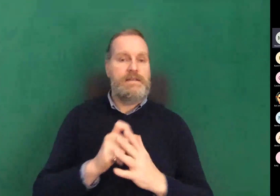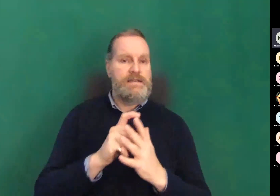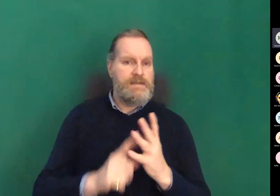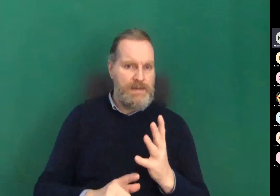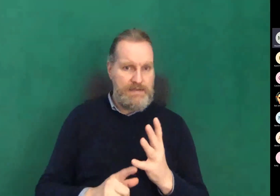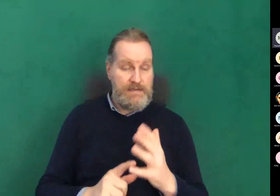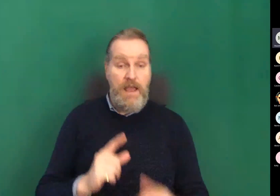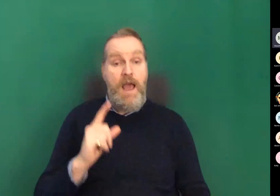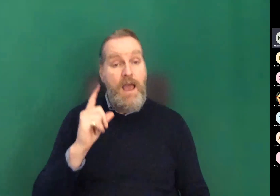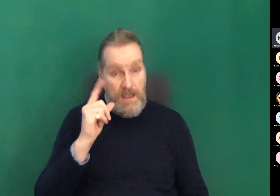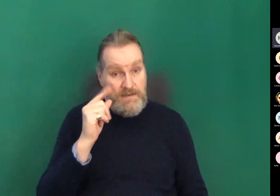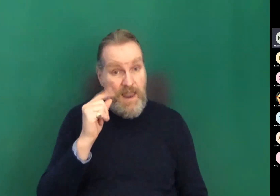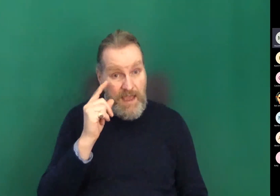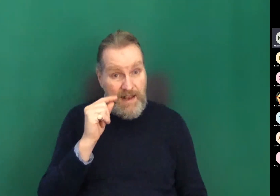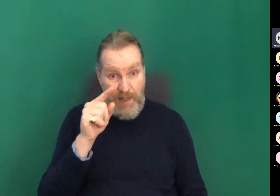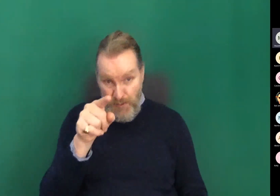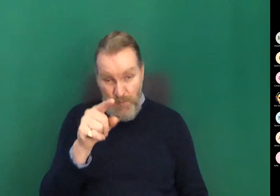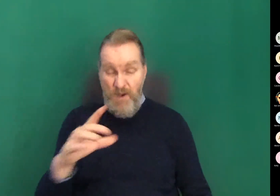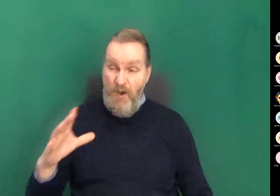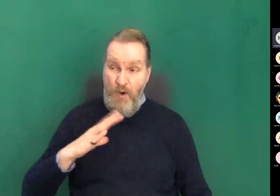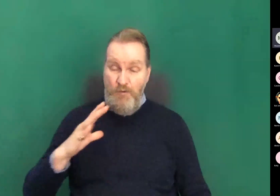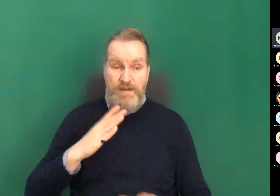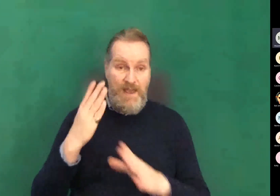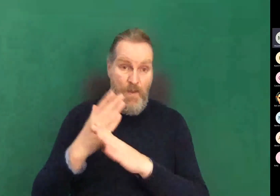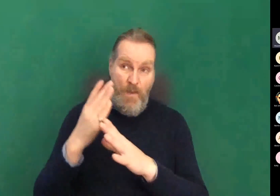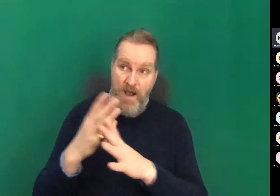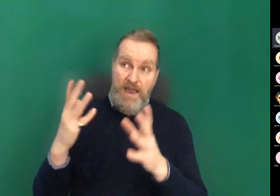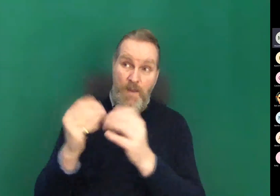2 of them already without you knowing.